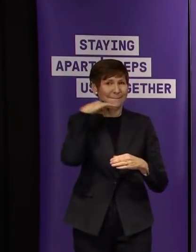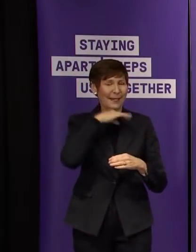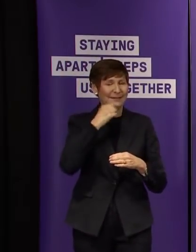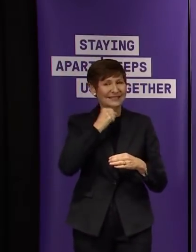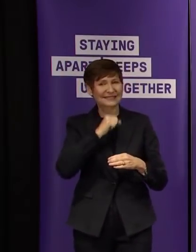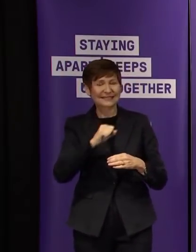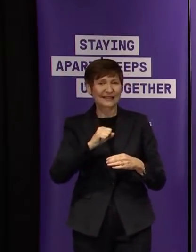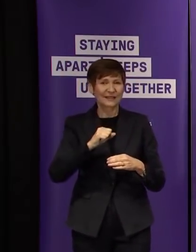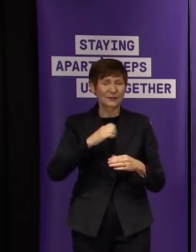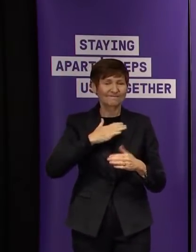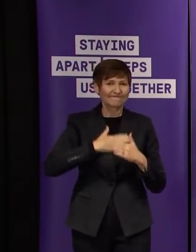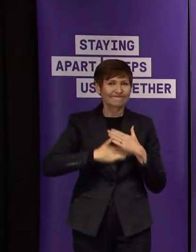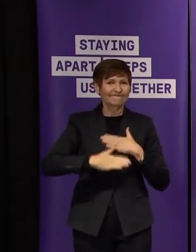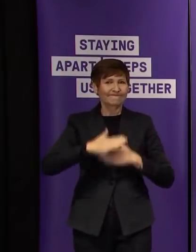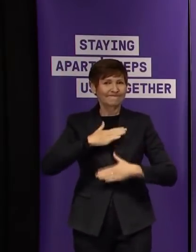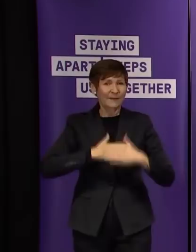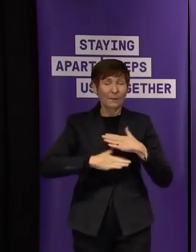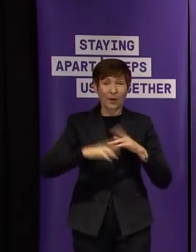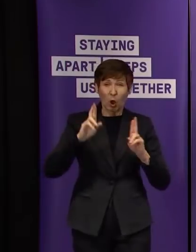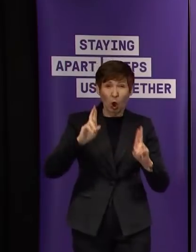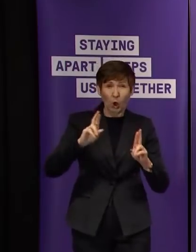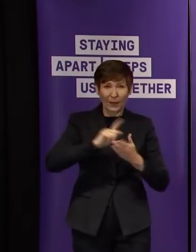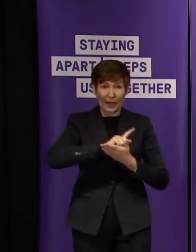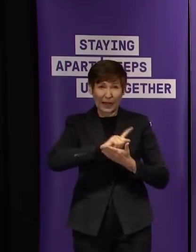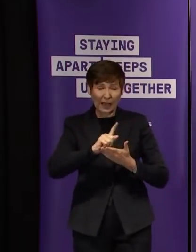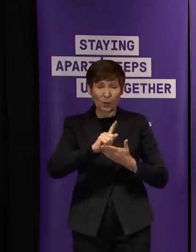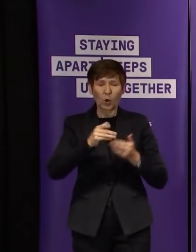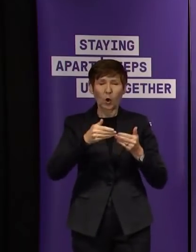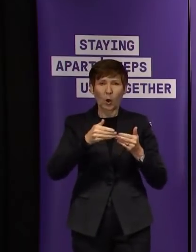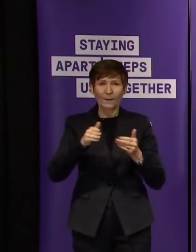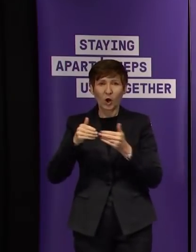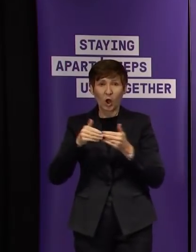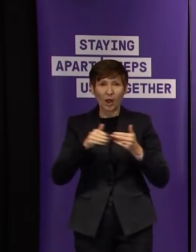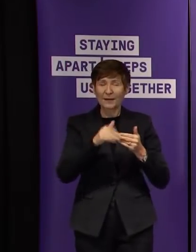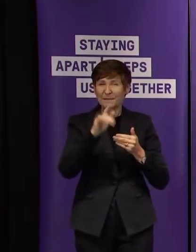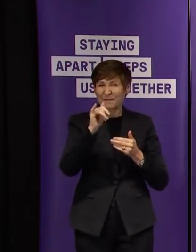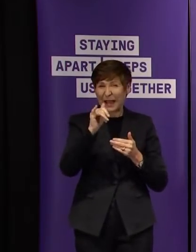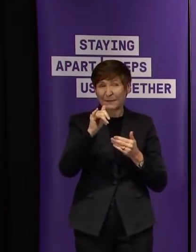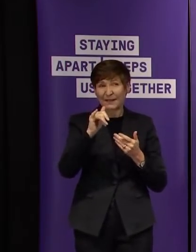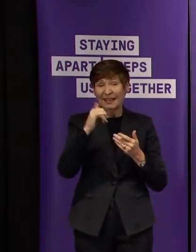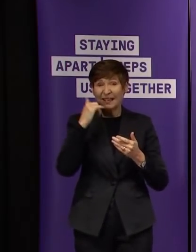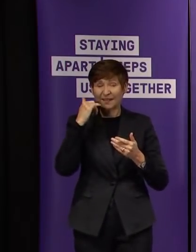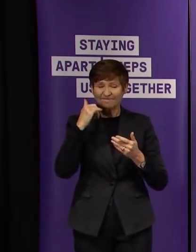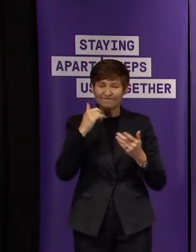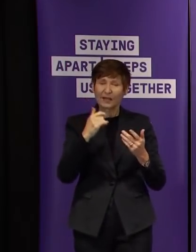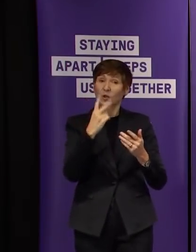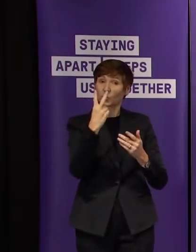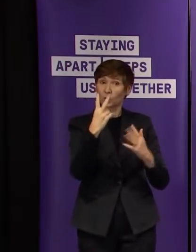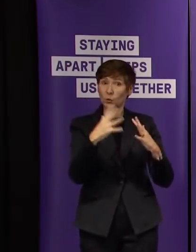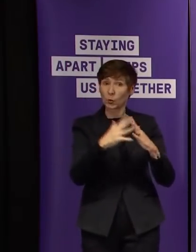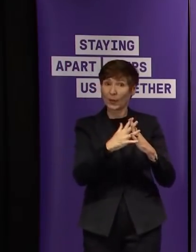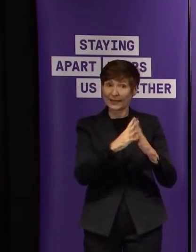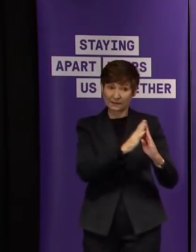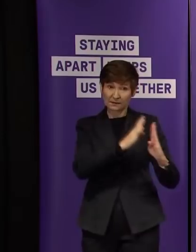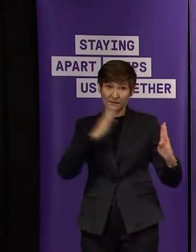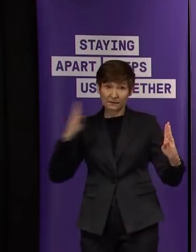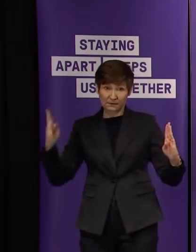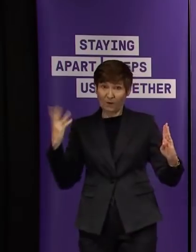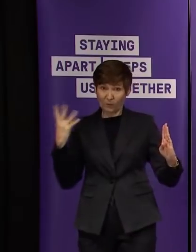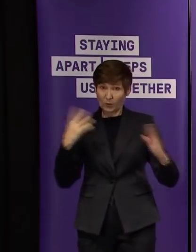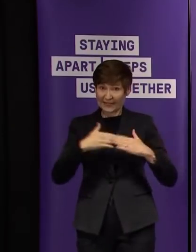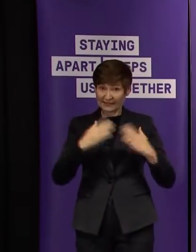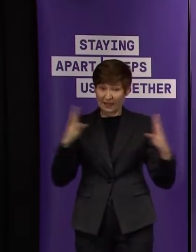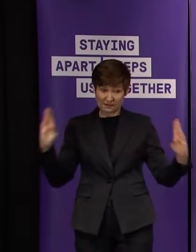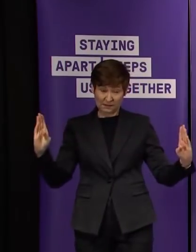we're all on the same setting. If we can get to that average of five cases per day for a 14-day period, and no cases